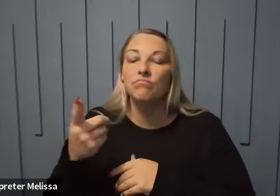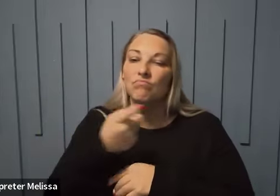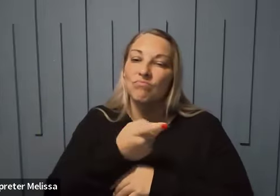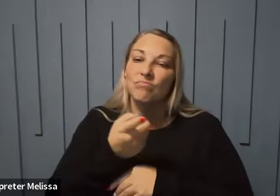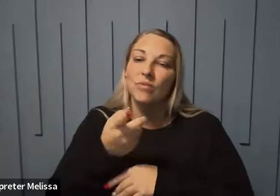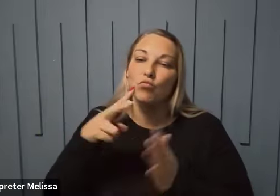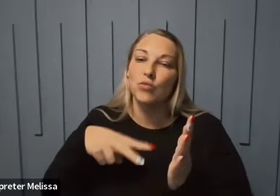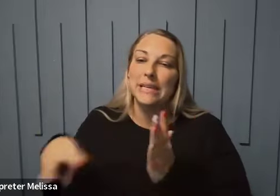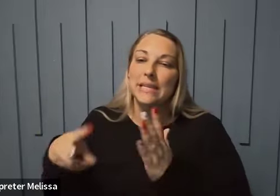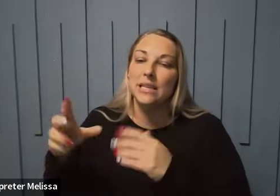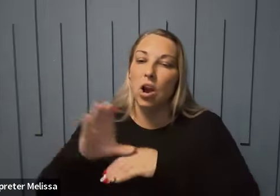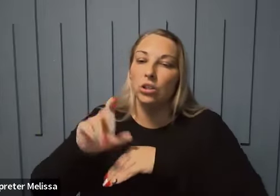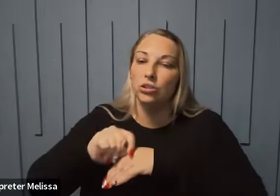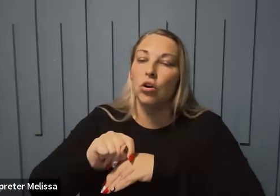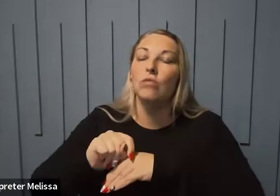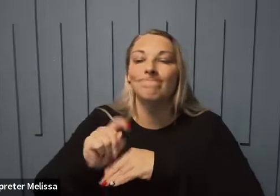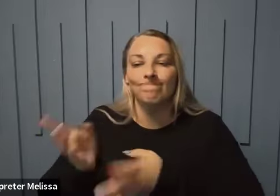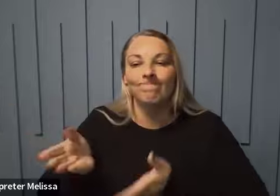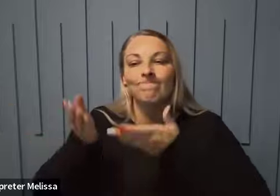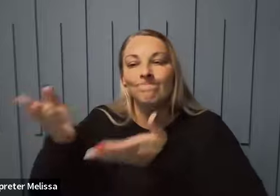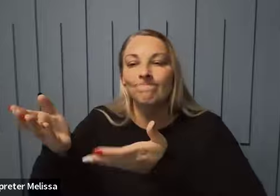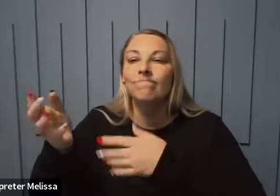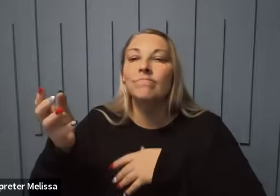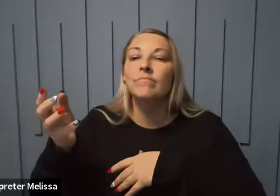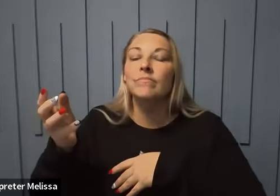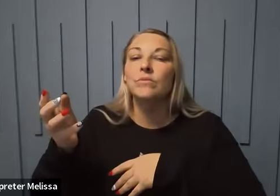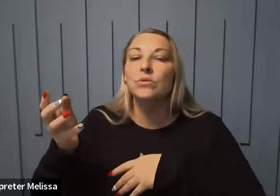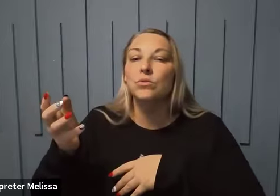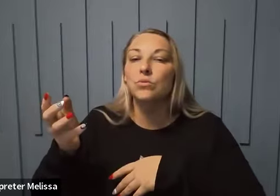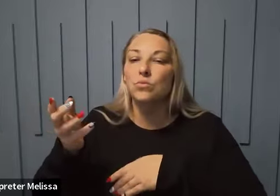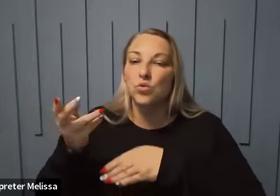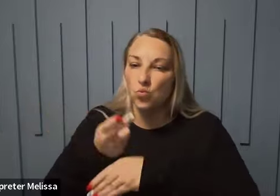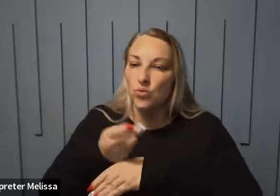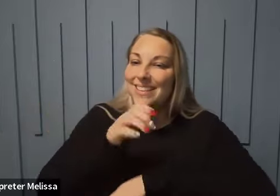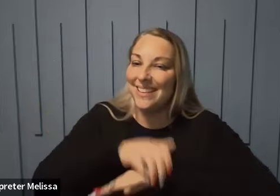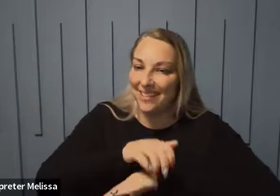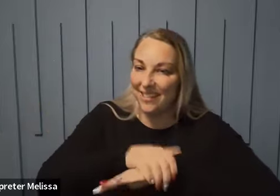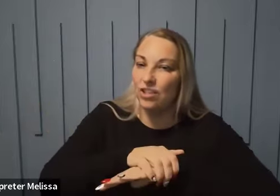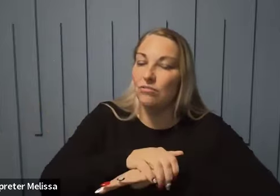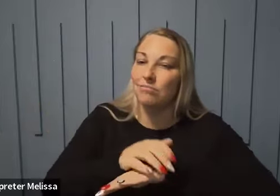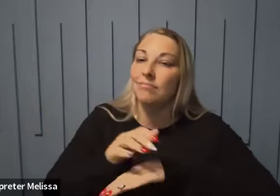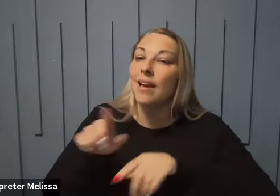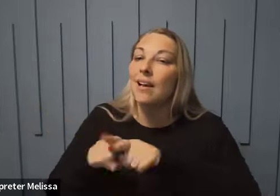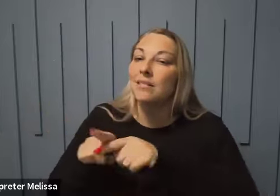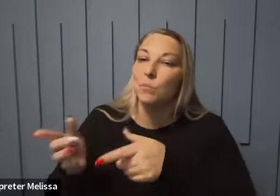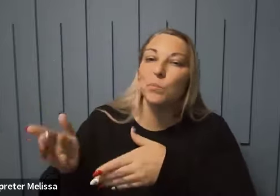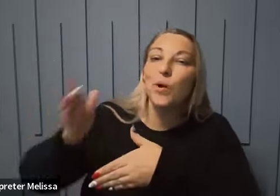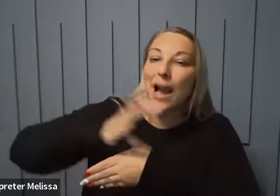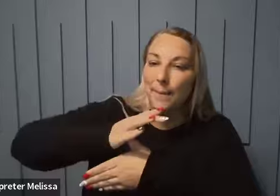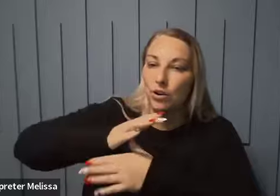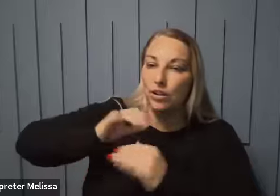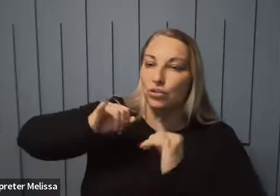recommended that we increase the use of English in its face-to-face form or through the air, that we use English as the primary language of instruction